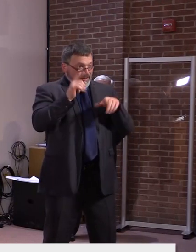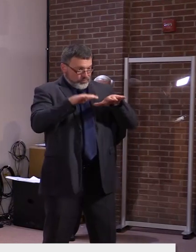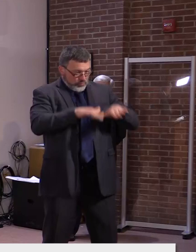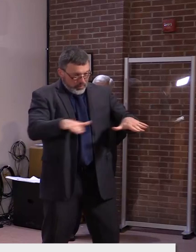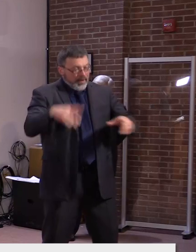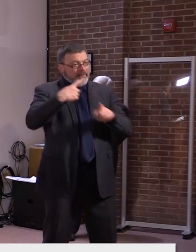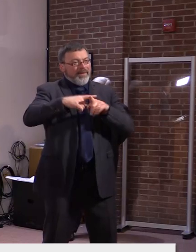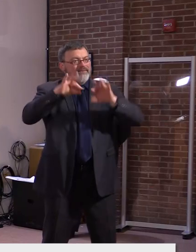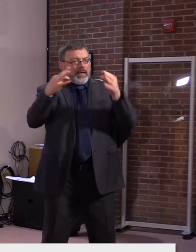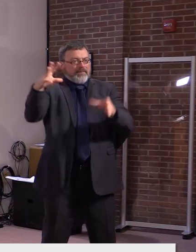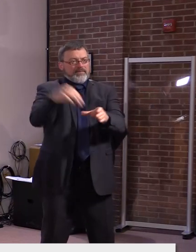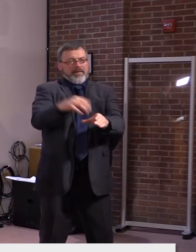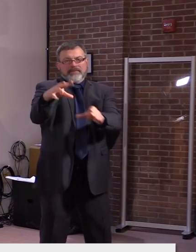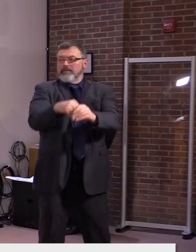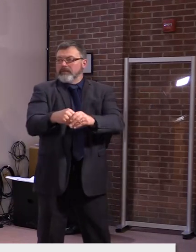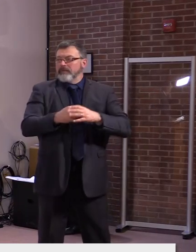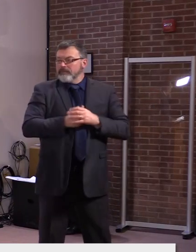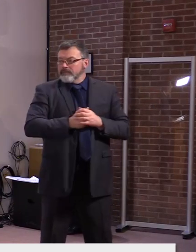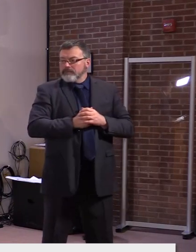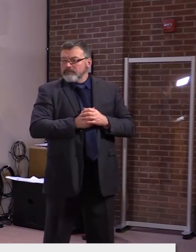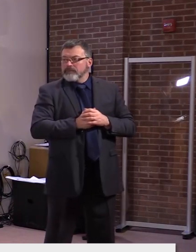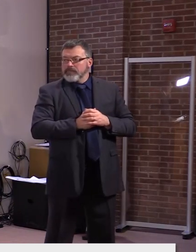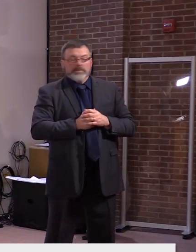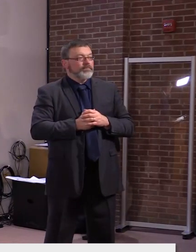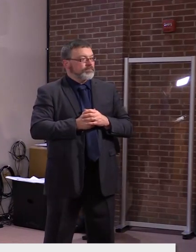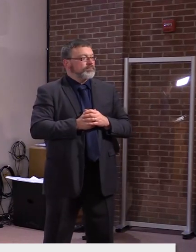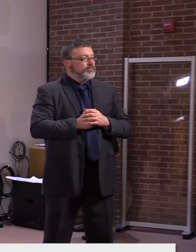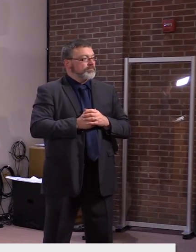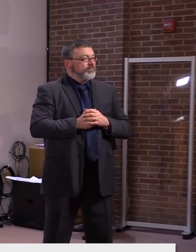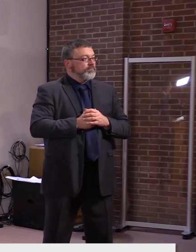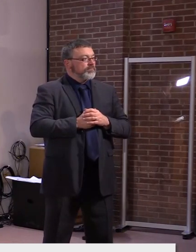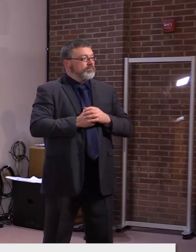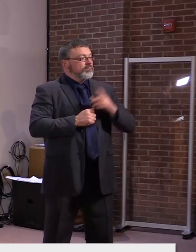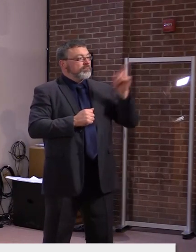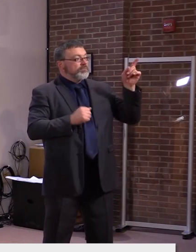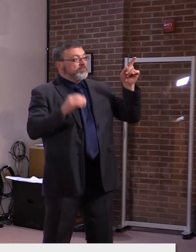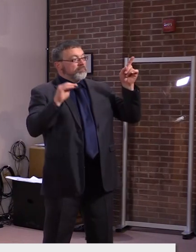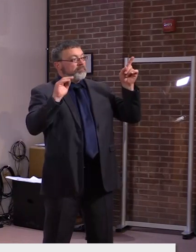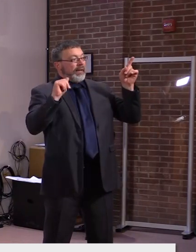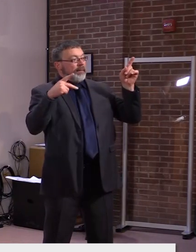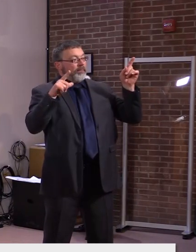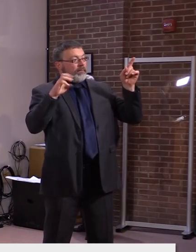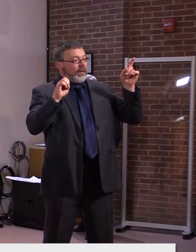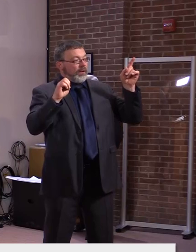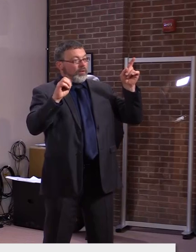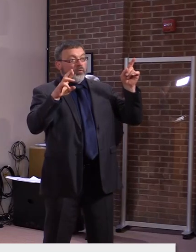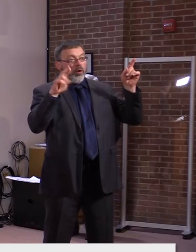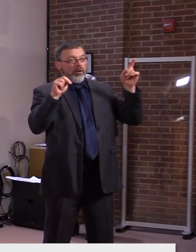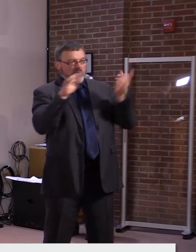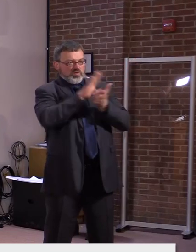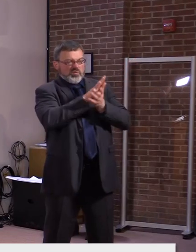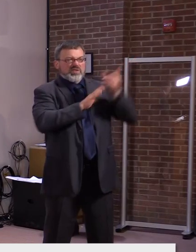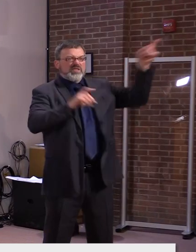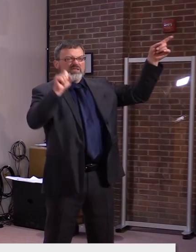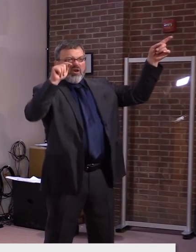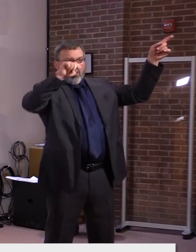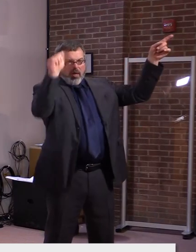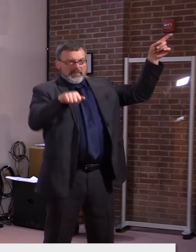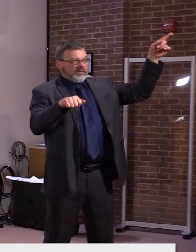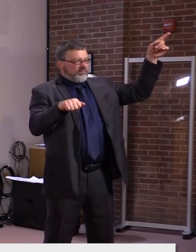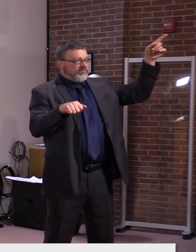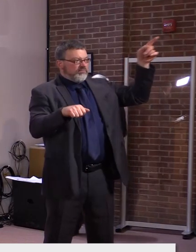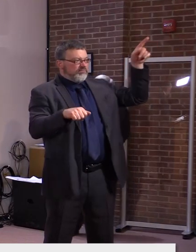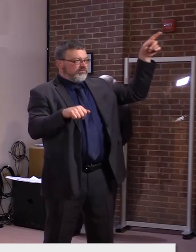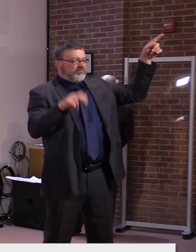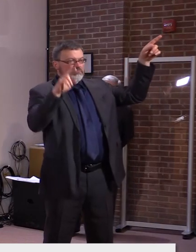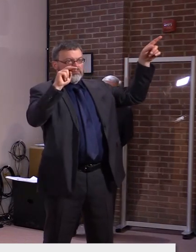And recently we had Maple Run School District, Maple Run's in St. Albans. They had an evolving situation there where they had a fairly high case count in the